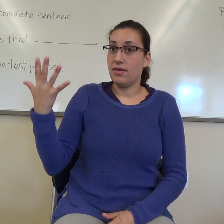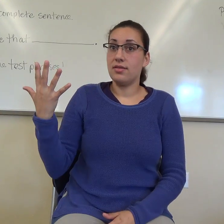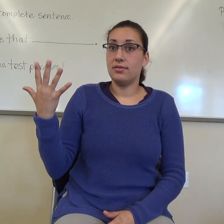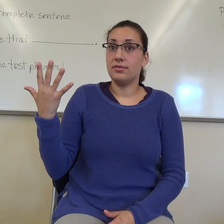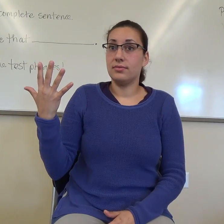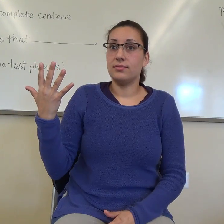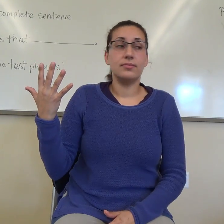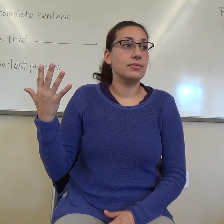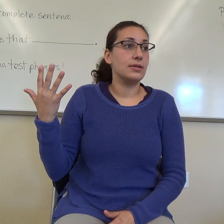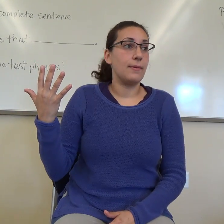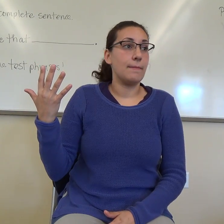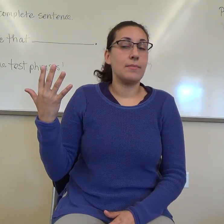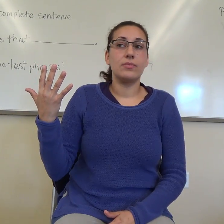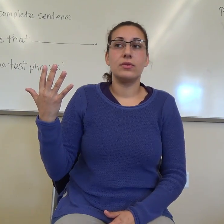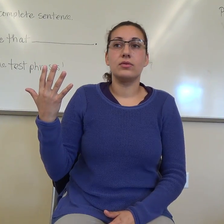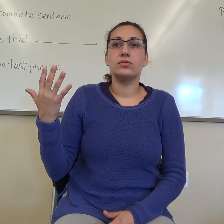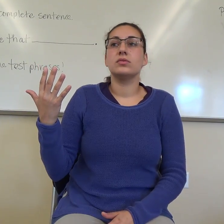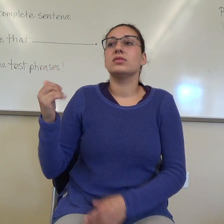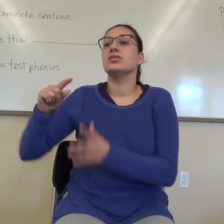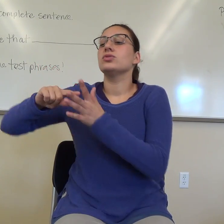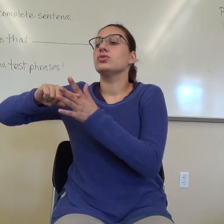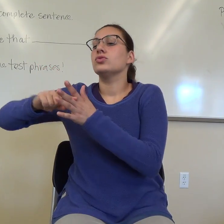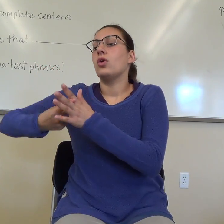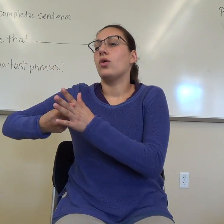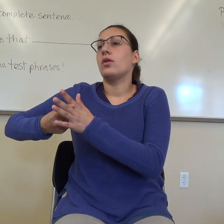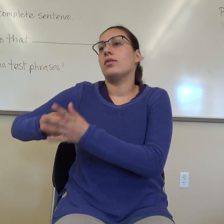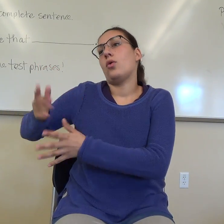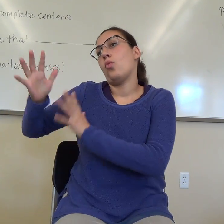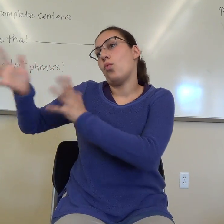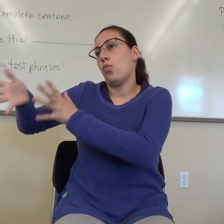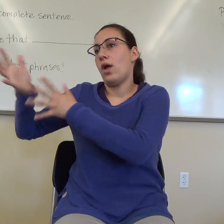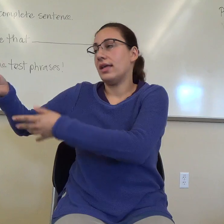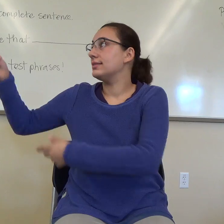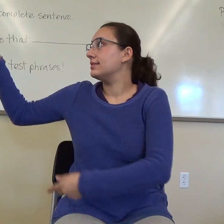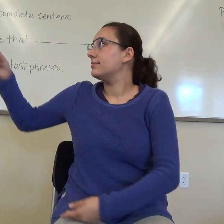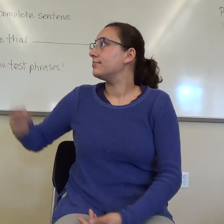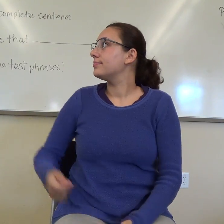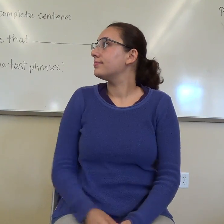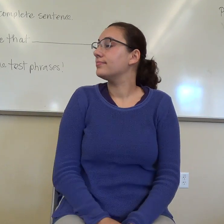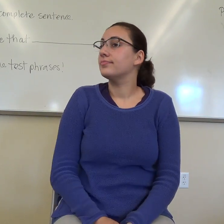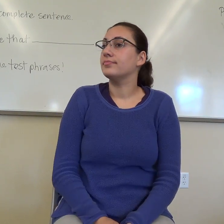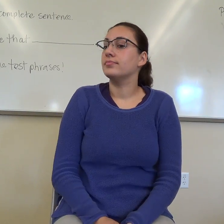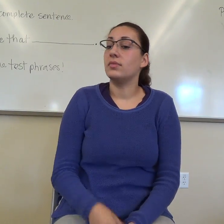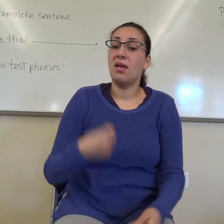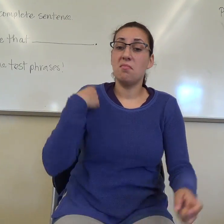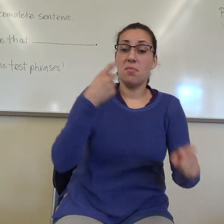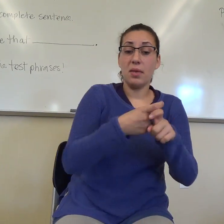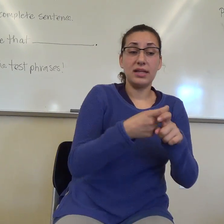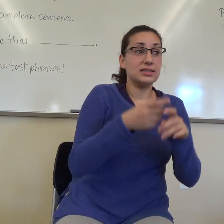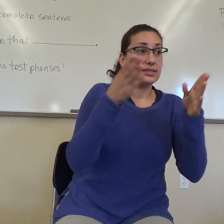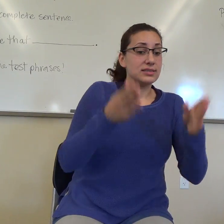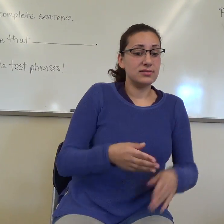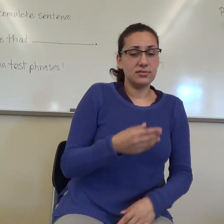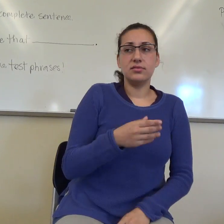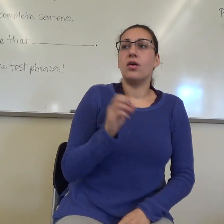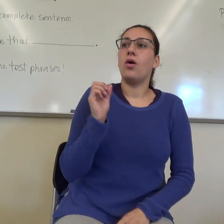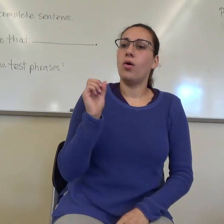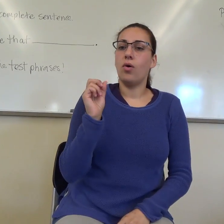was what provoked the rest of this. The Mexicans said, okay, now they've sent 30,000 more